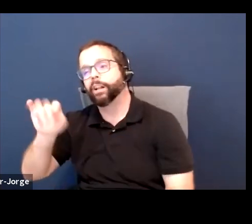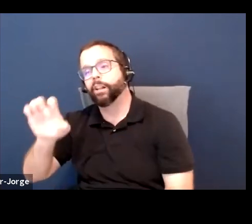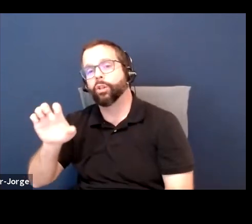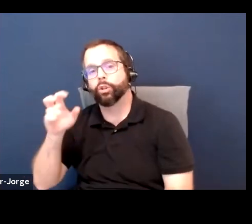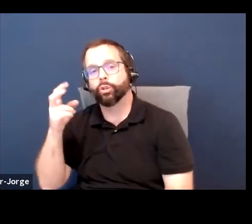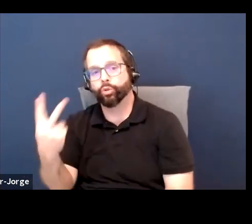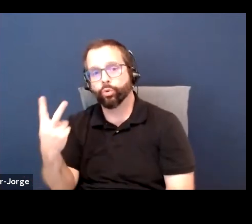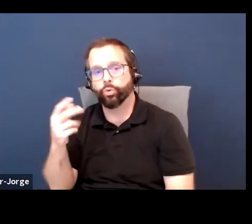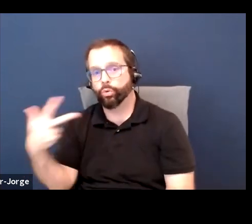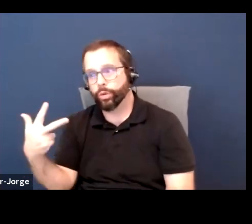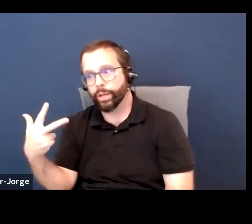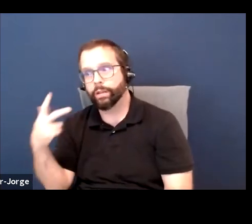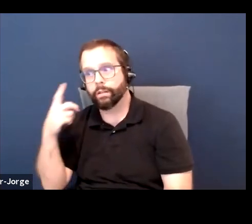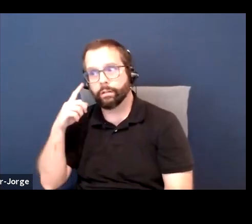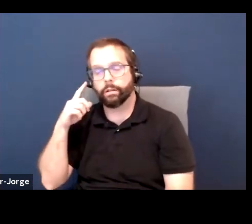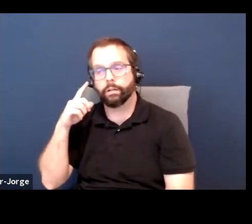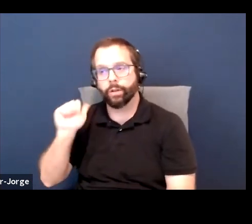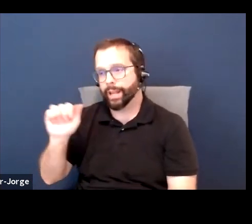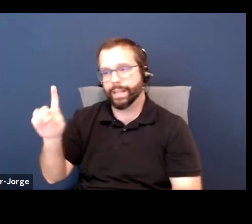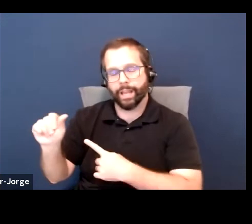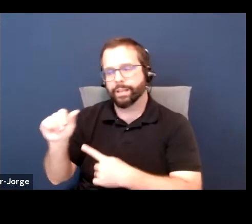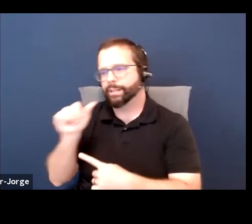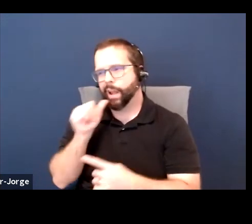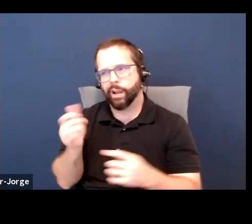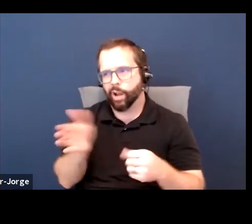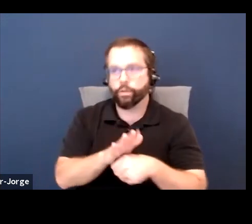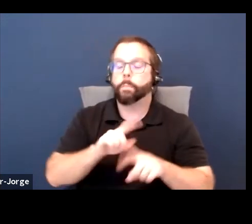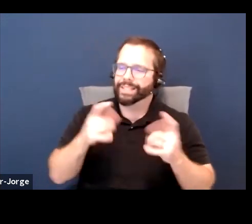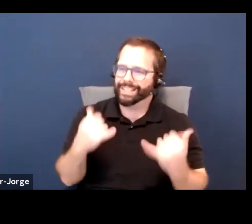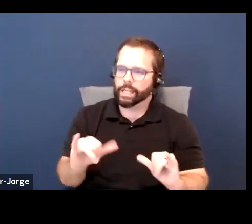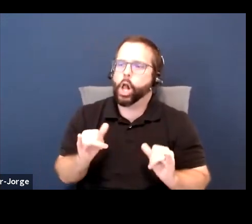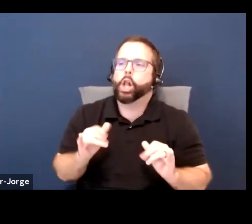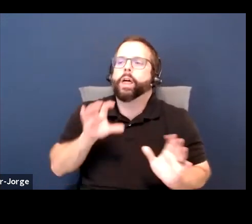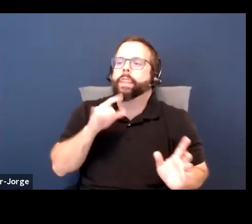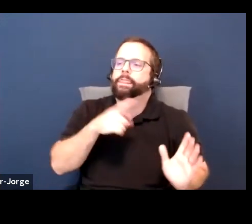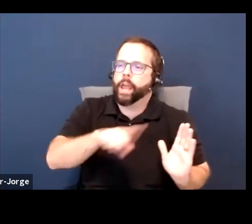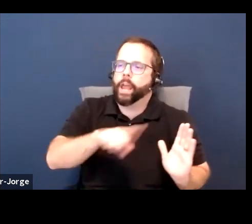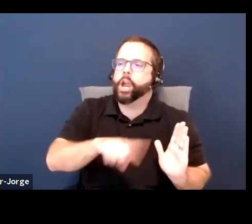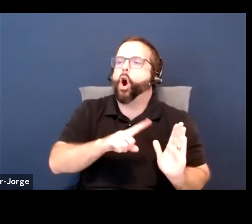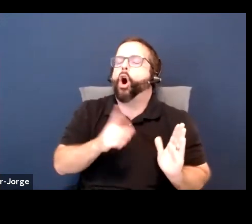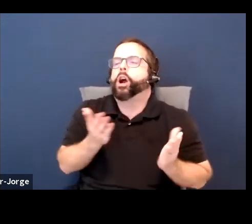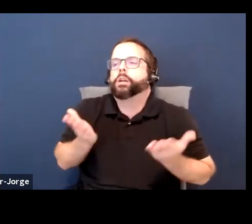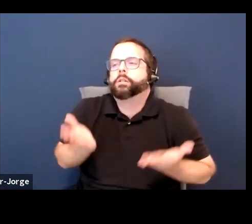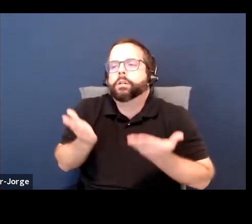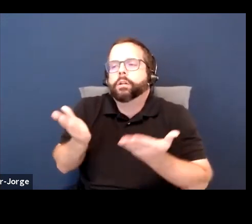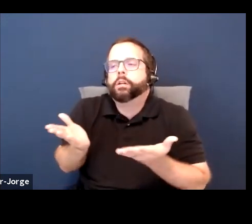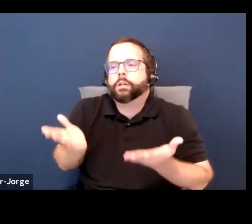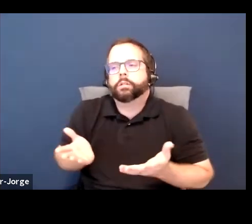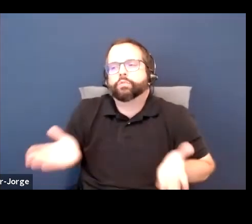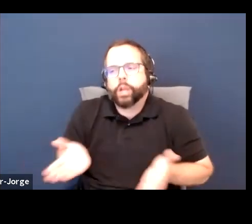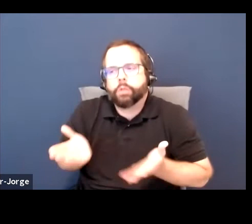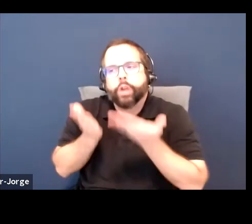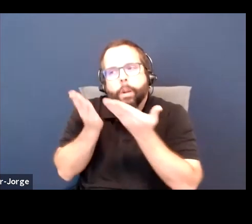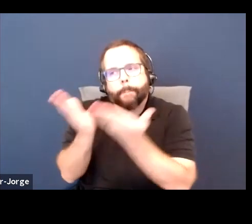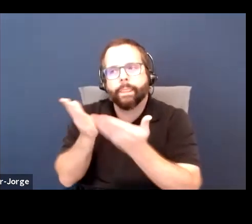best practices. And I just want to enforce too that these are bare minimum standards. Also,